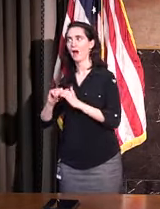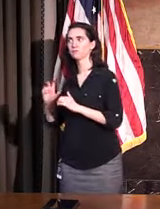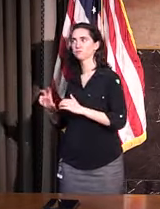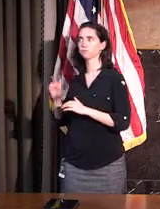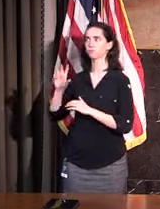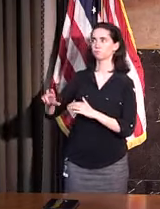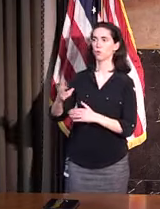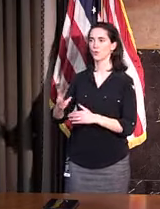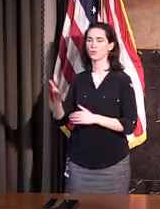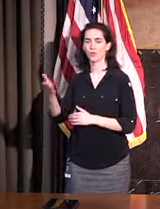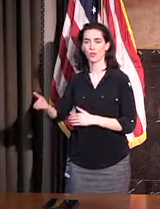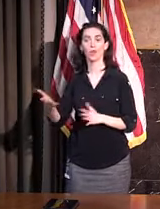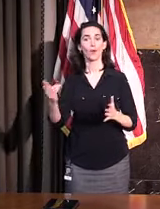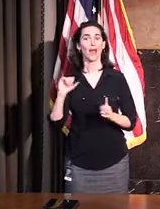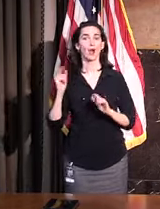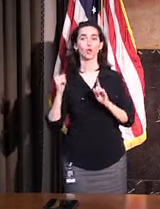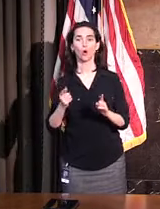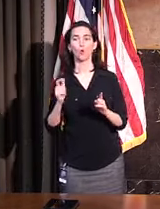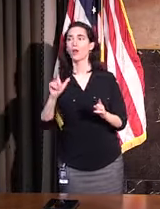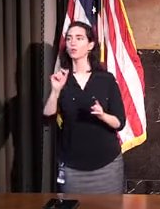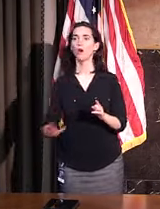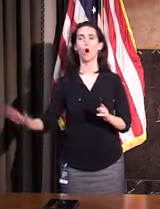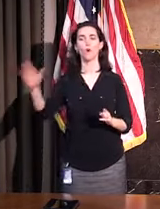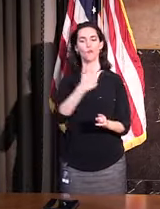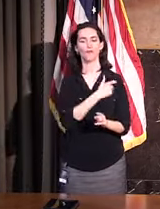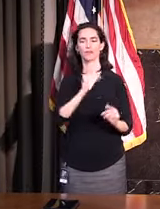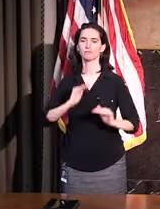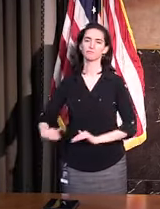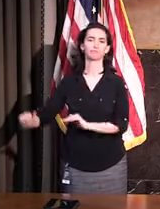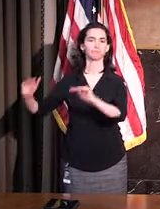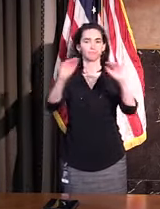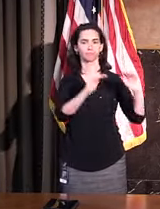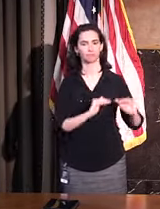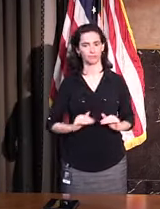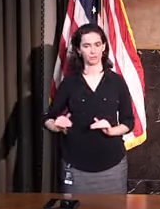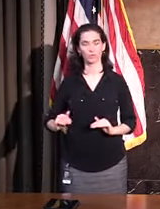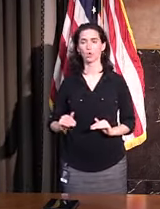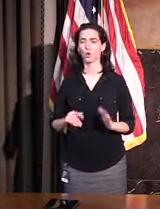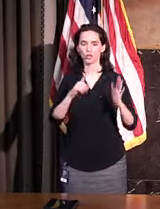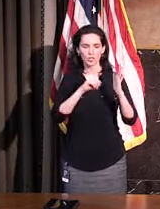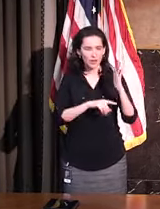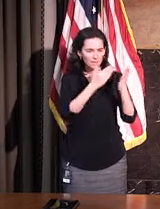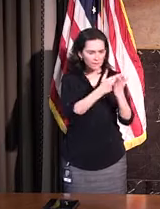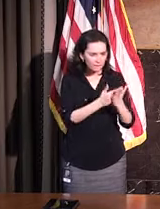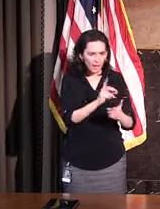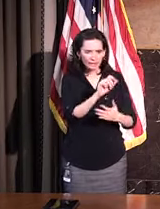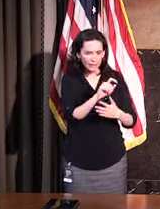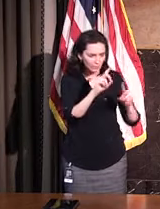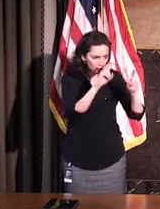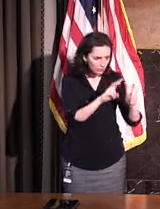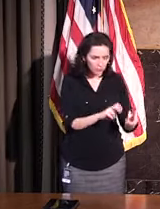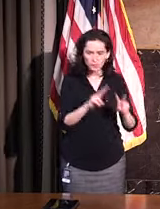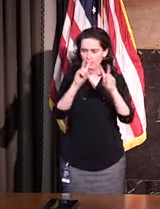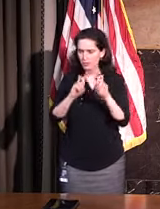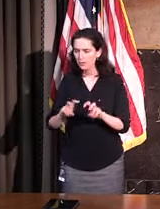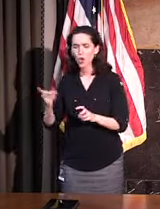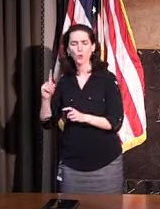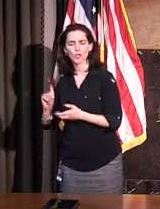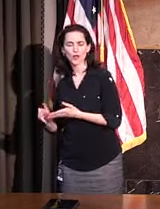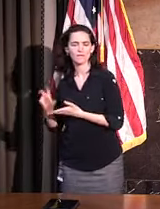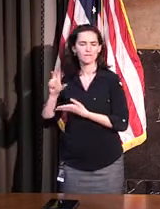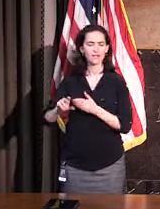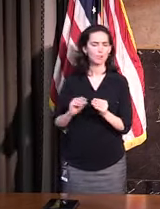Louisiana up to vaccination, and we're going to be looking at data to help guide where we put our resources.